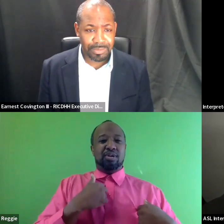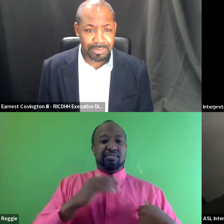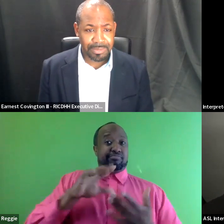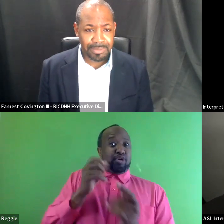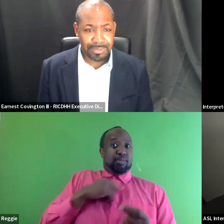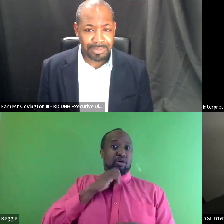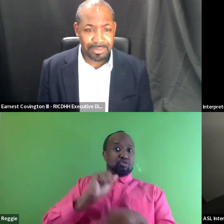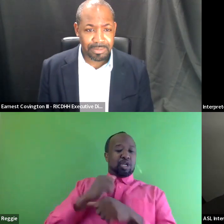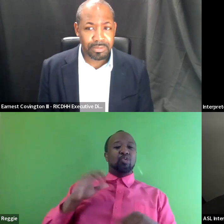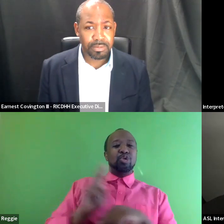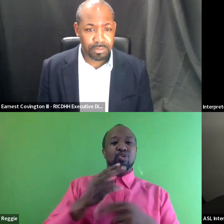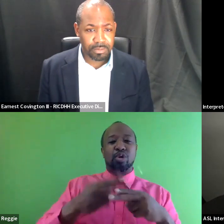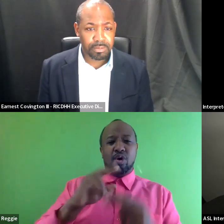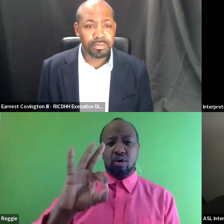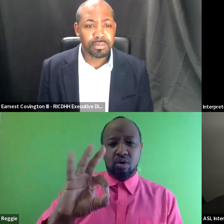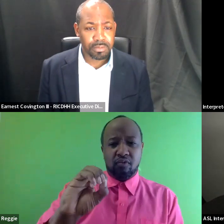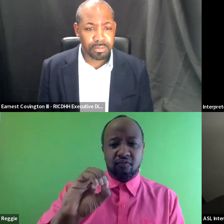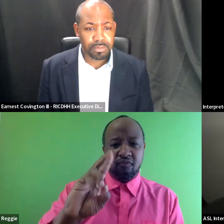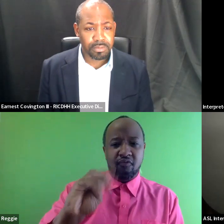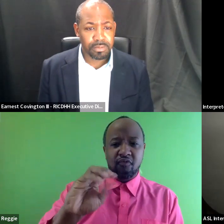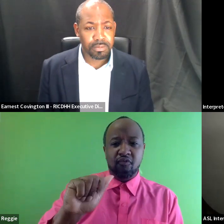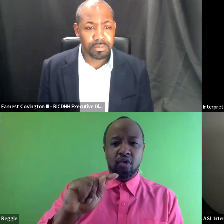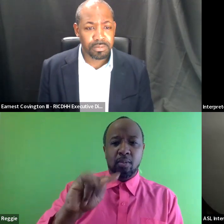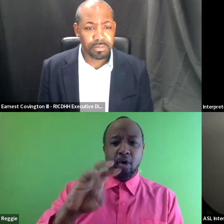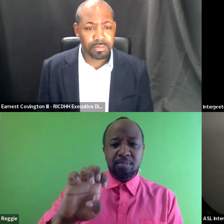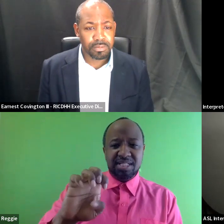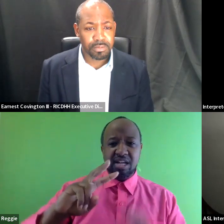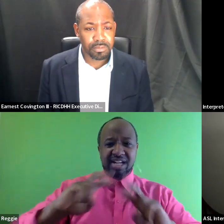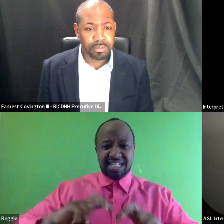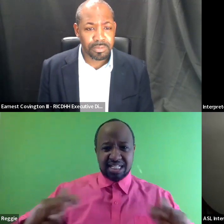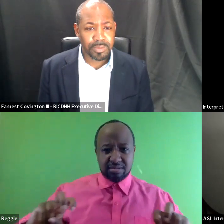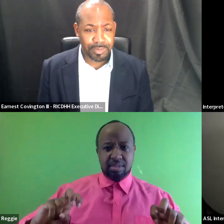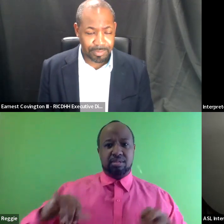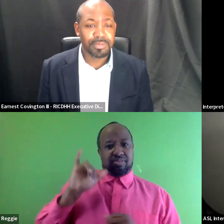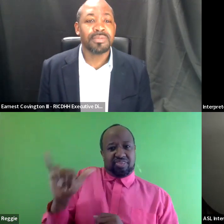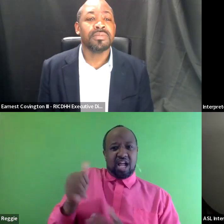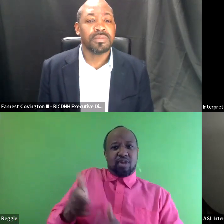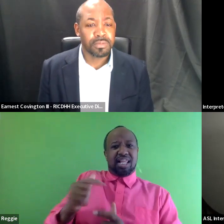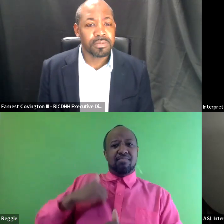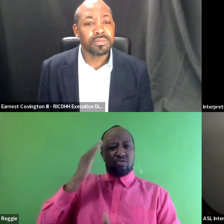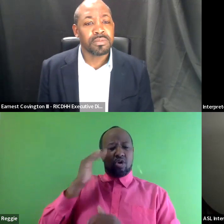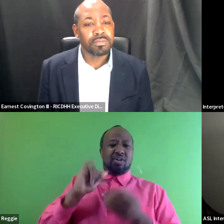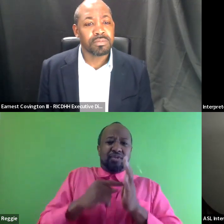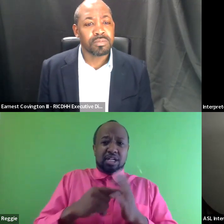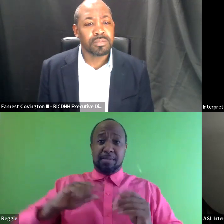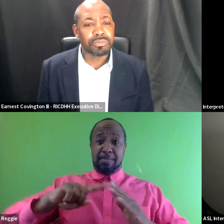In terms of recognizing, of course, we do what's called formative assessment.